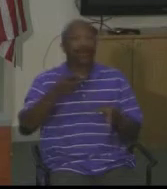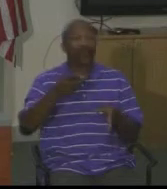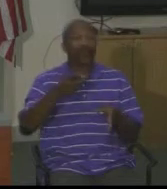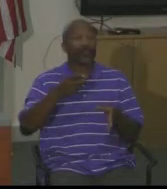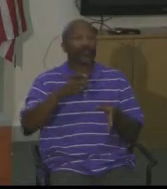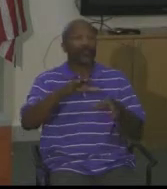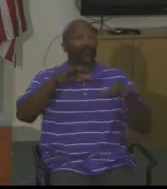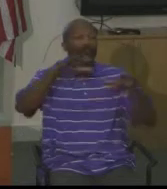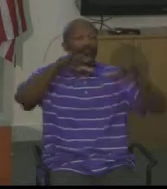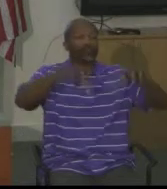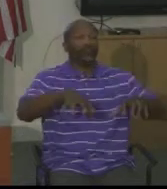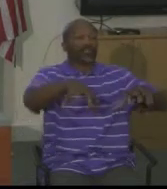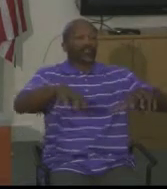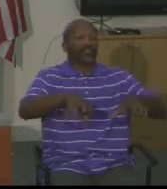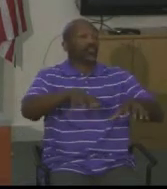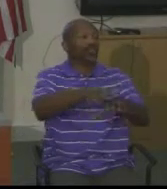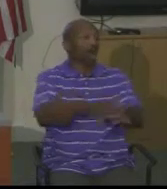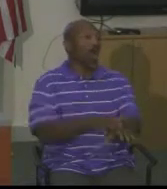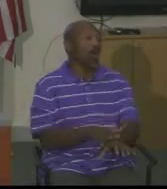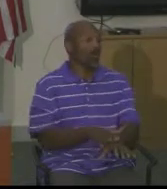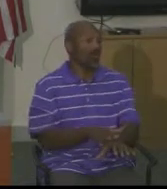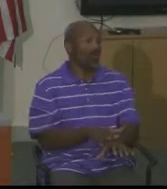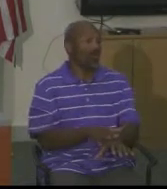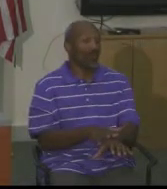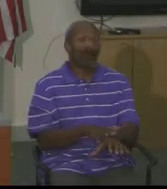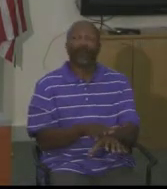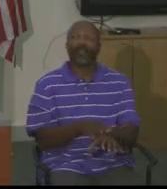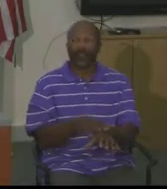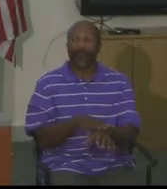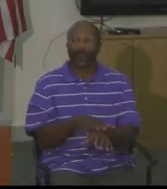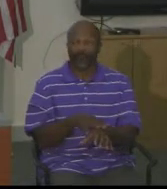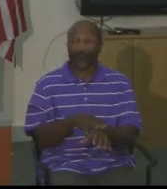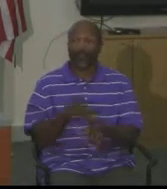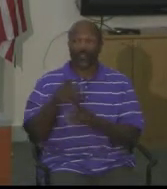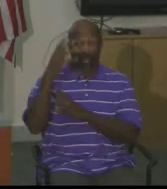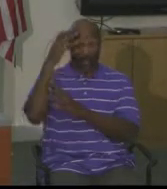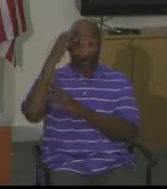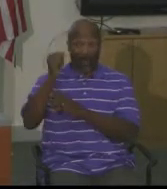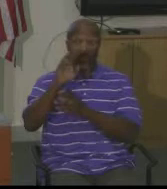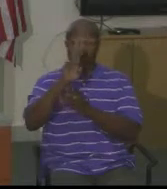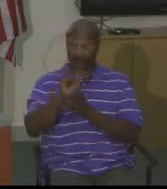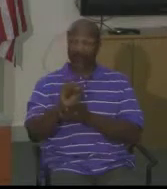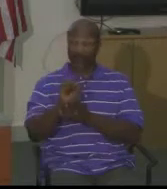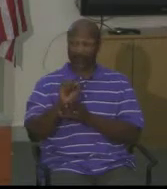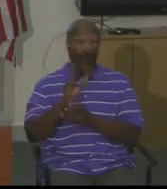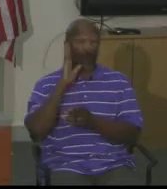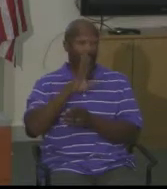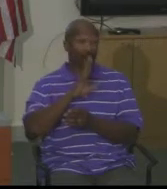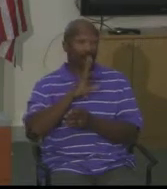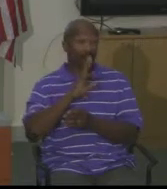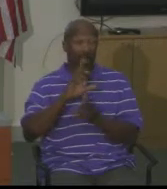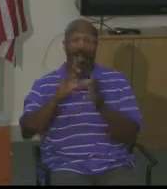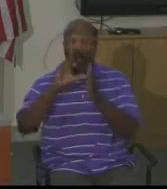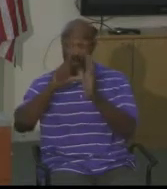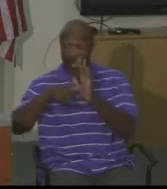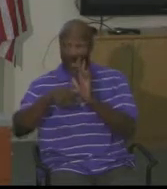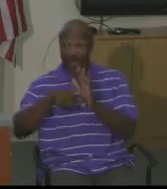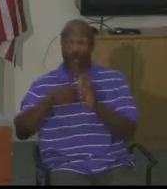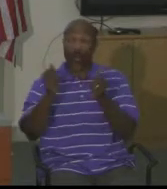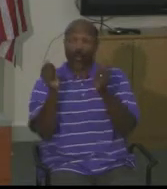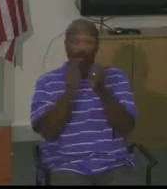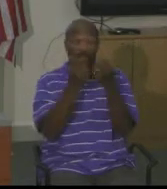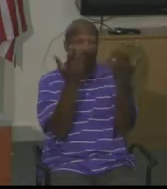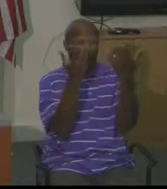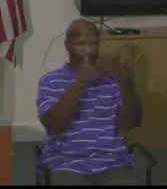I'm going to cover this bus, the memory bus, when we talk about memory. I will talk about this. These were examples of